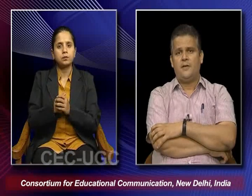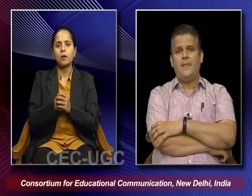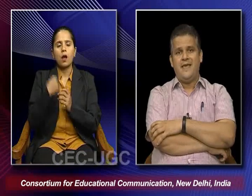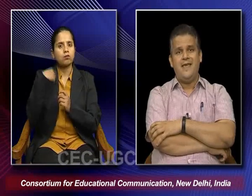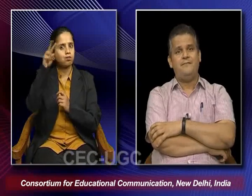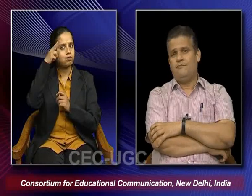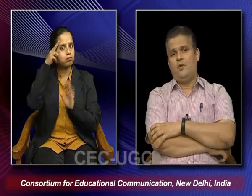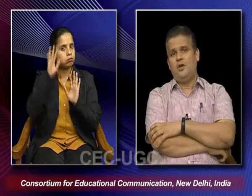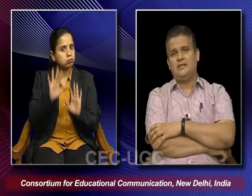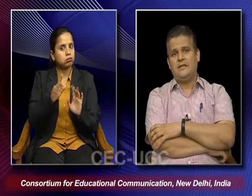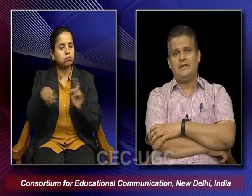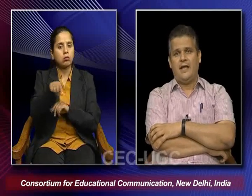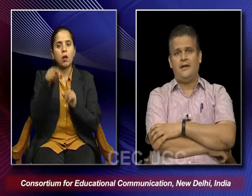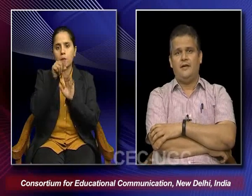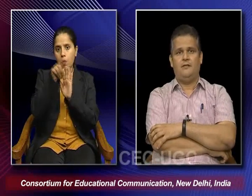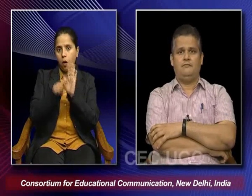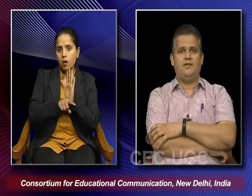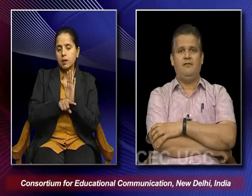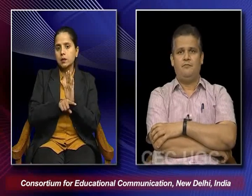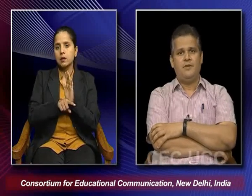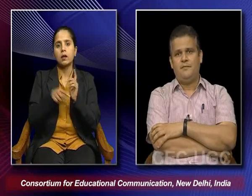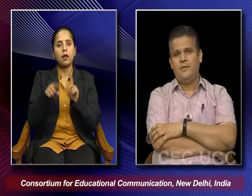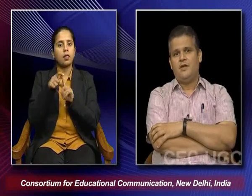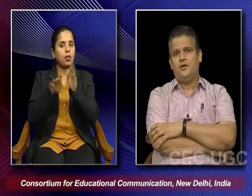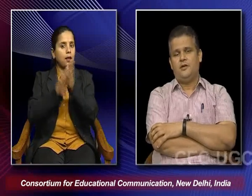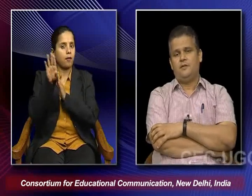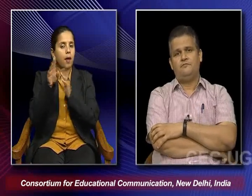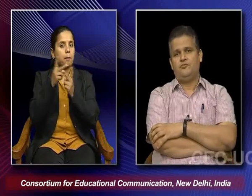concern in policies and development